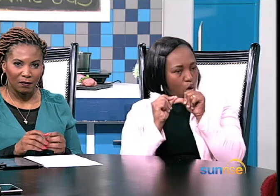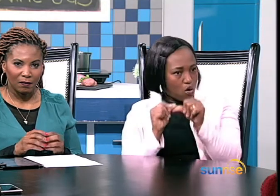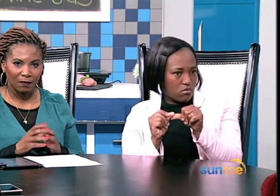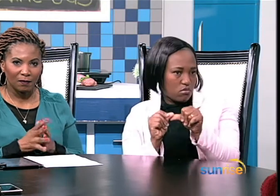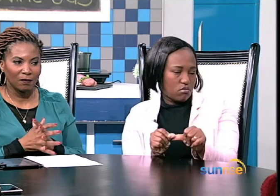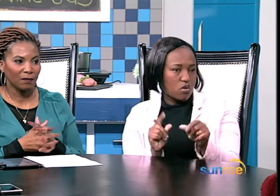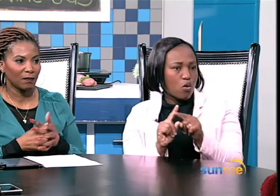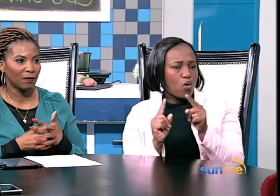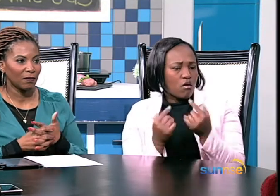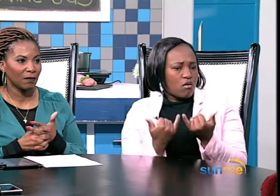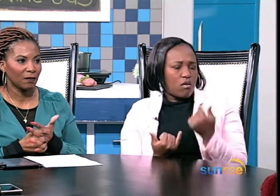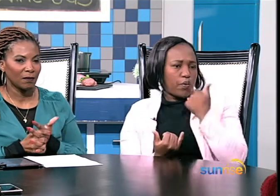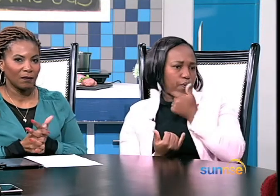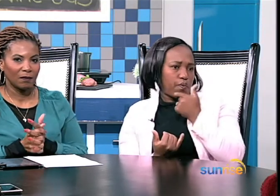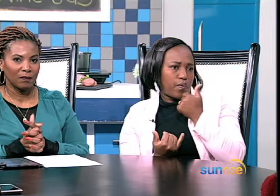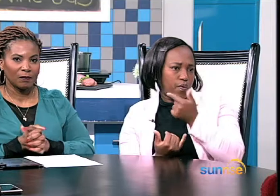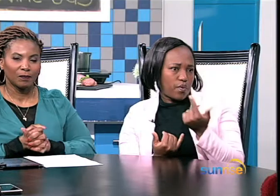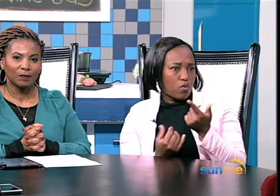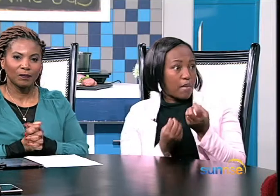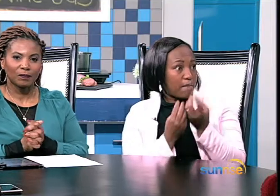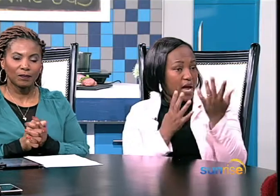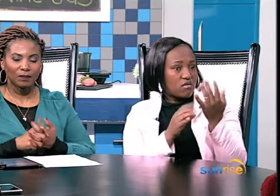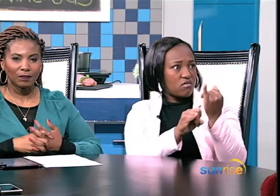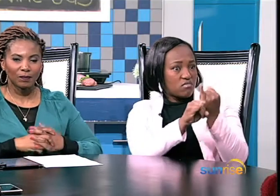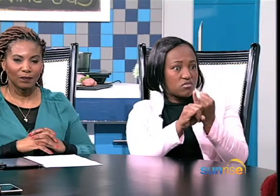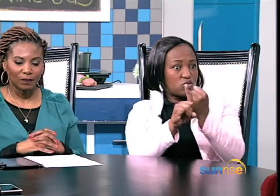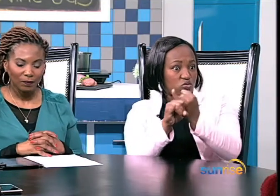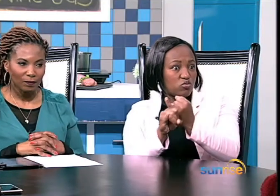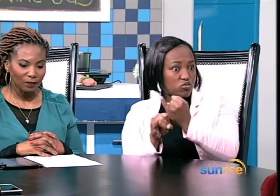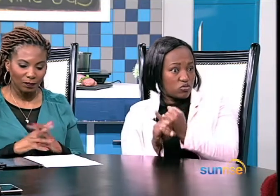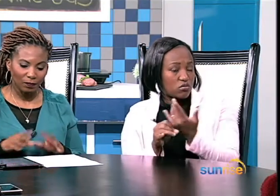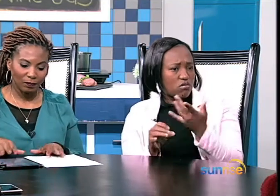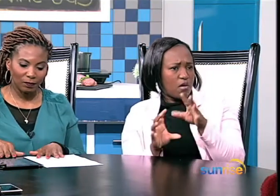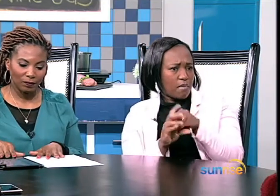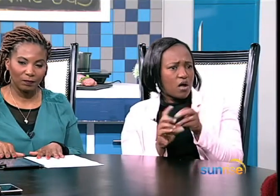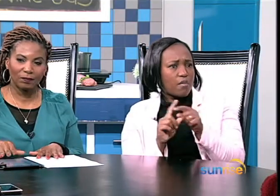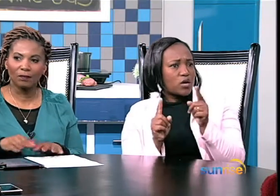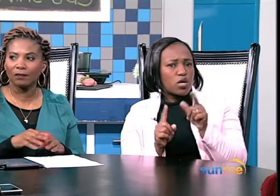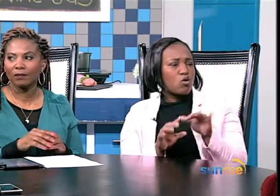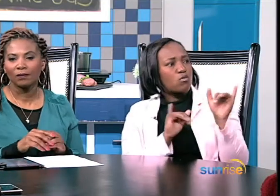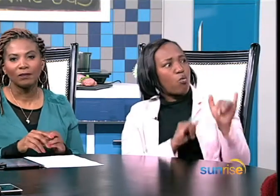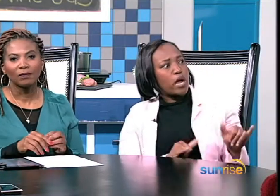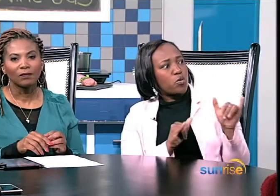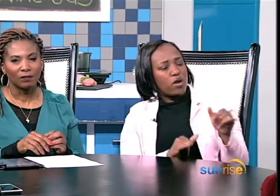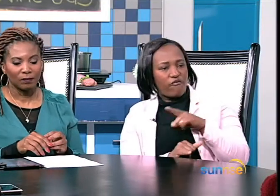currently there are institutions that are taking this quite seriously, and we cannot just keep on waiting for a long time. It's official, it's